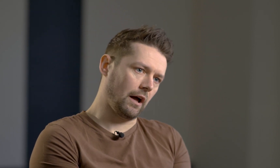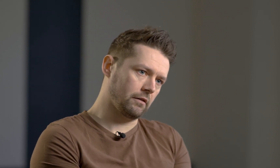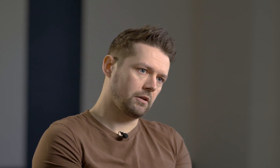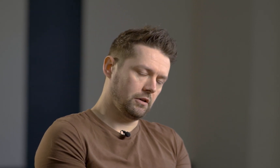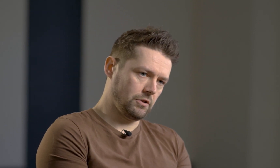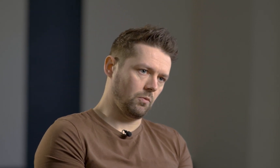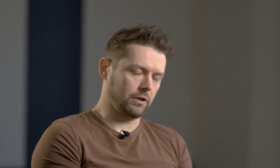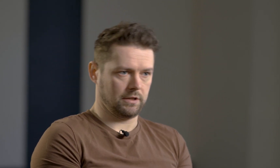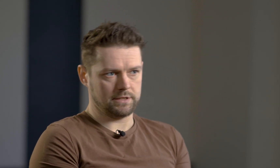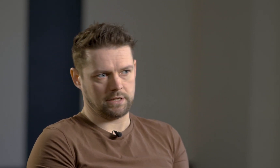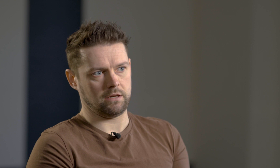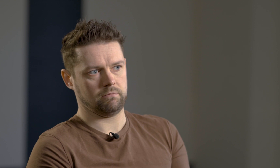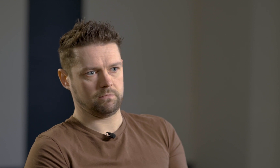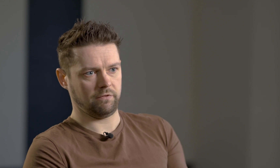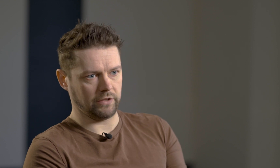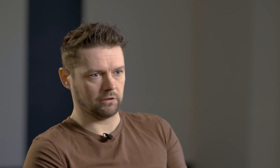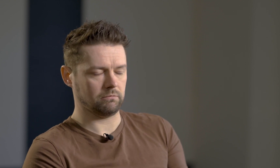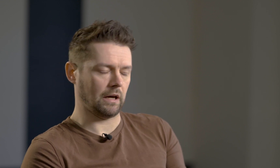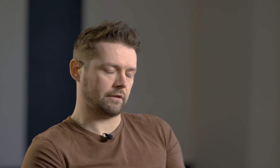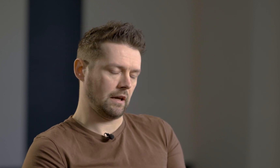storyline to what you can see, feel, and hear.